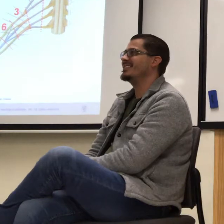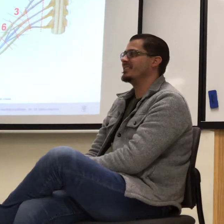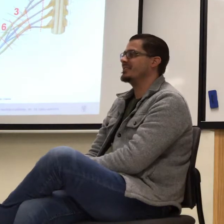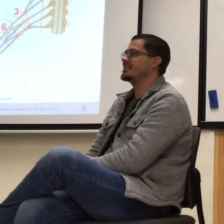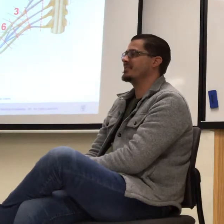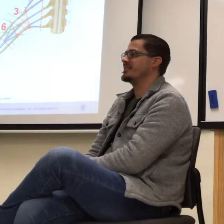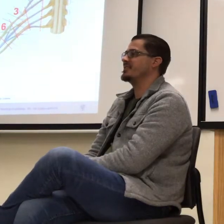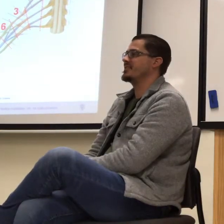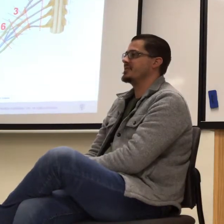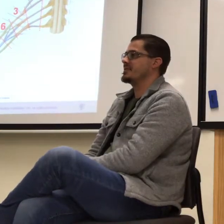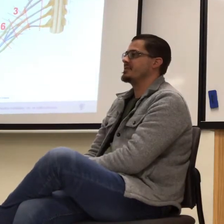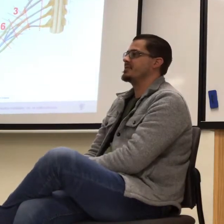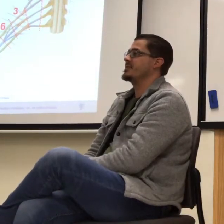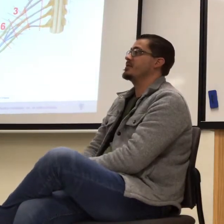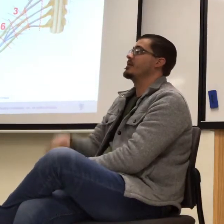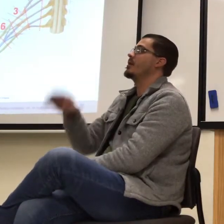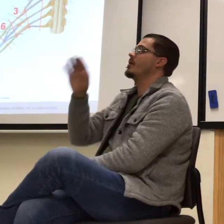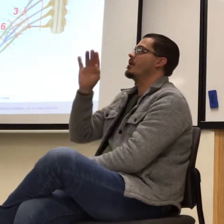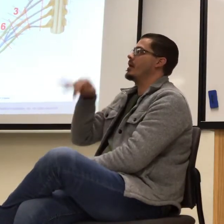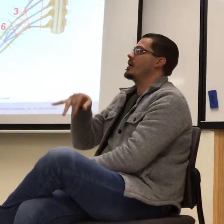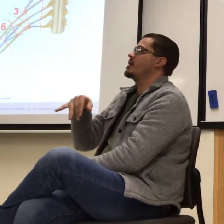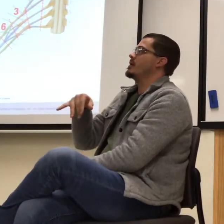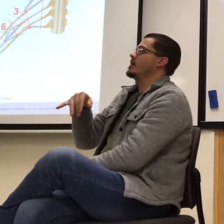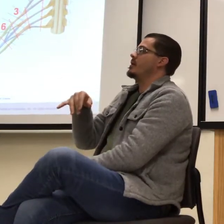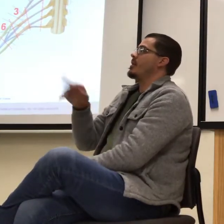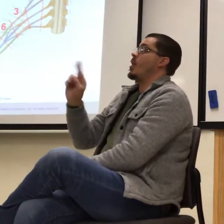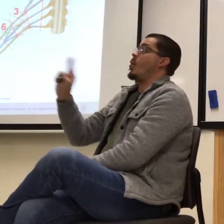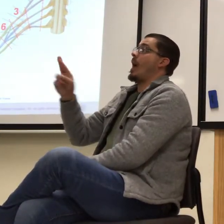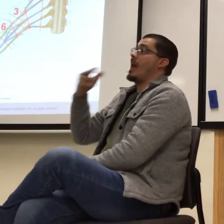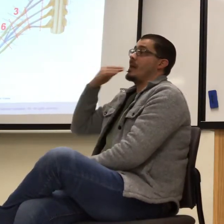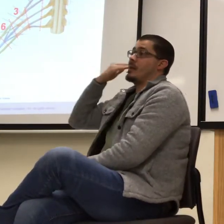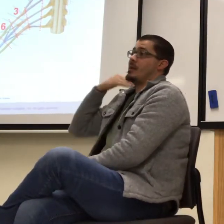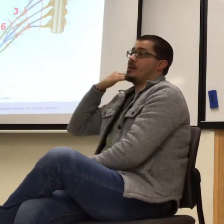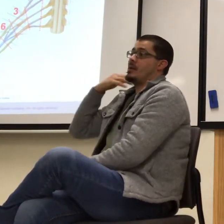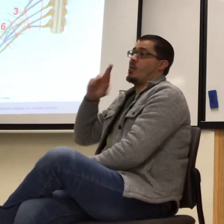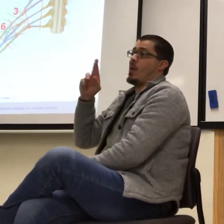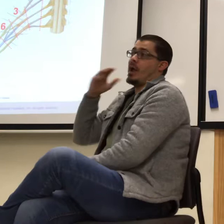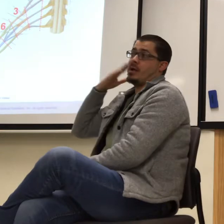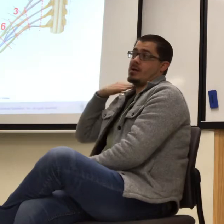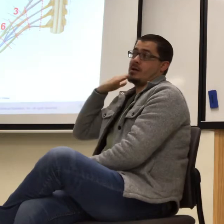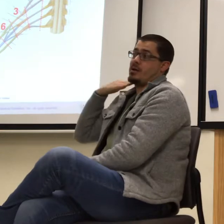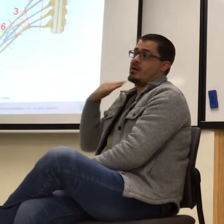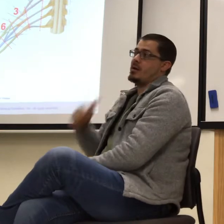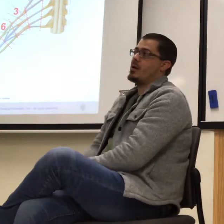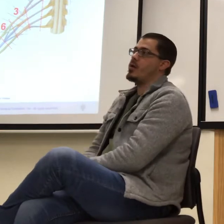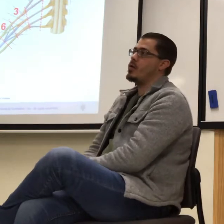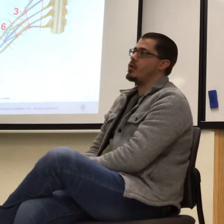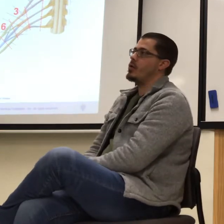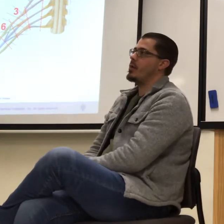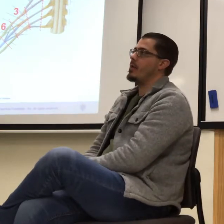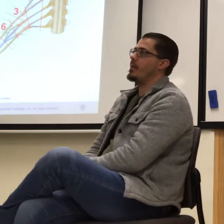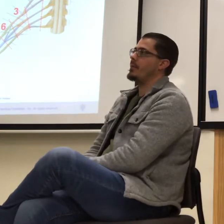right? No C9. Okay. So this is, I guess it's the right side. And so at the level of